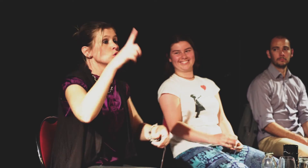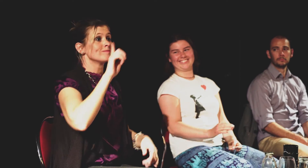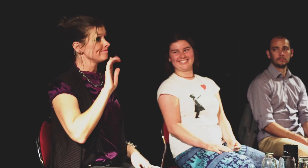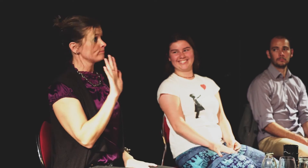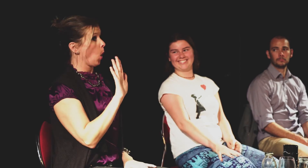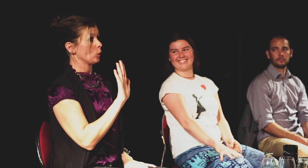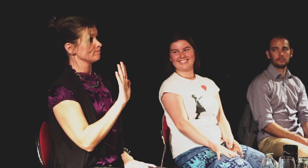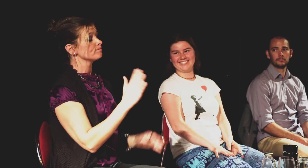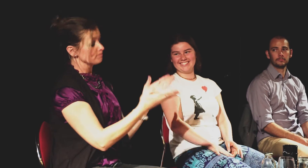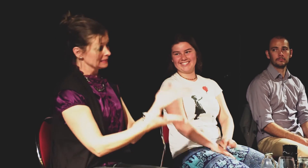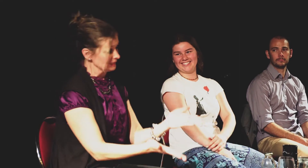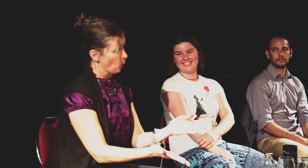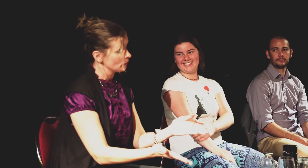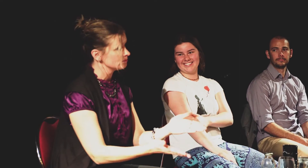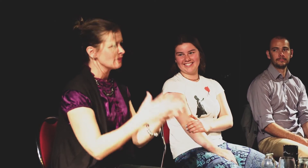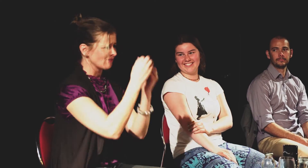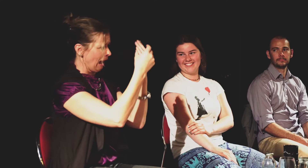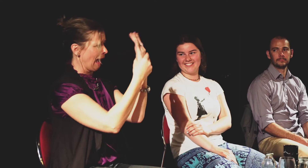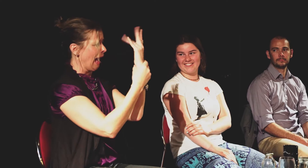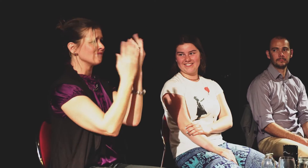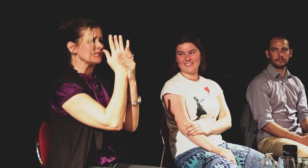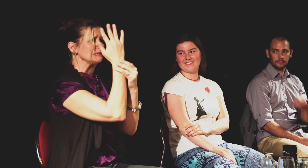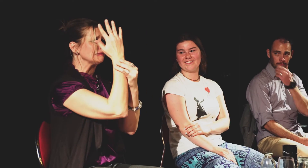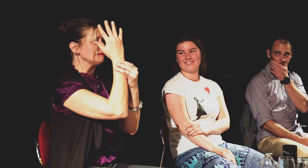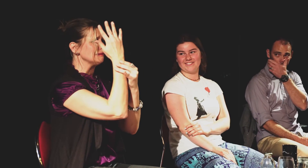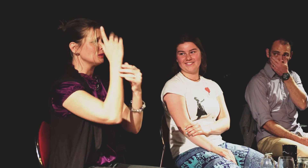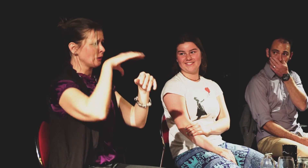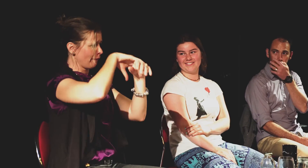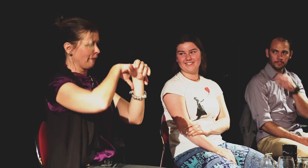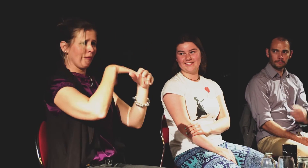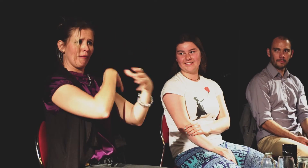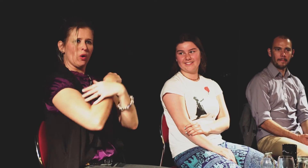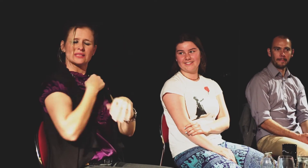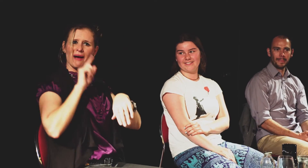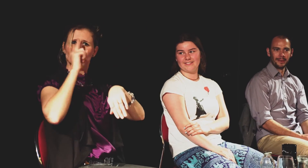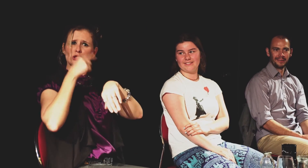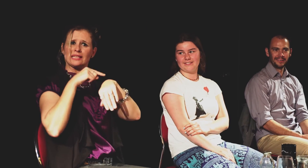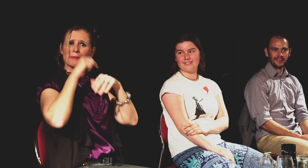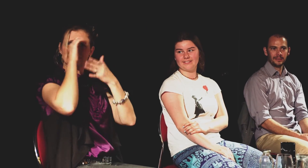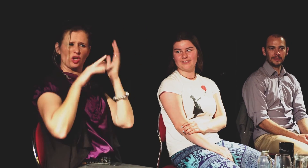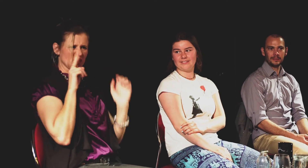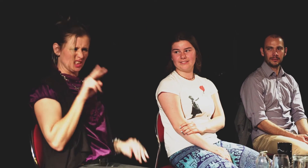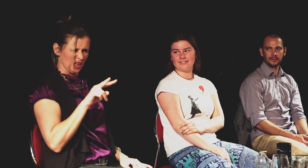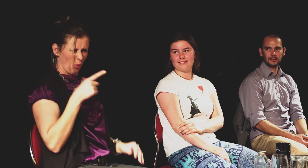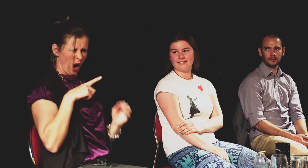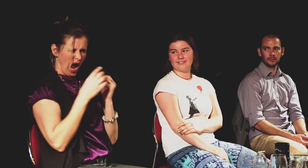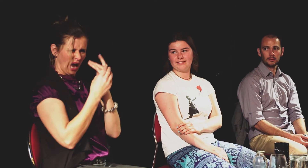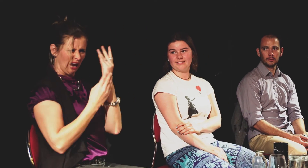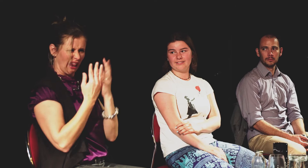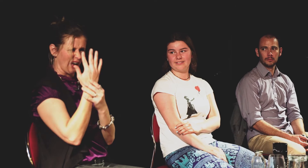worry about it. I got my bags. And she goes, no, you must sit down. It was my first time experience,